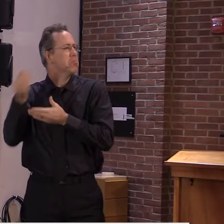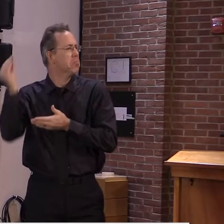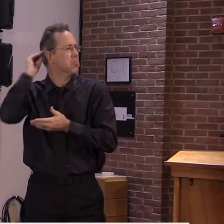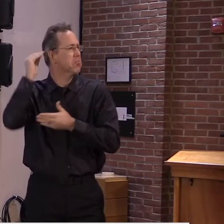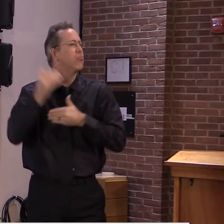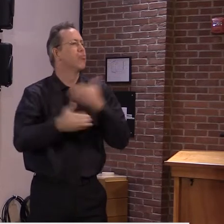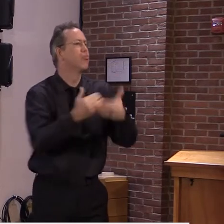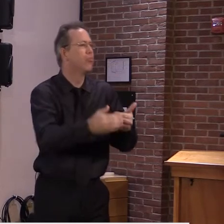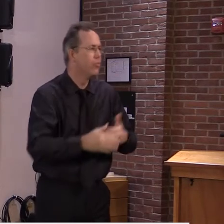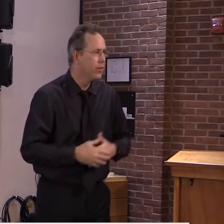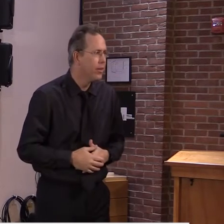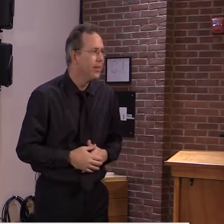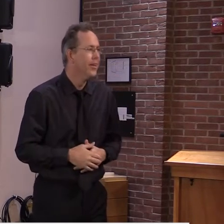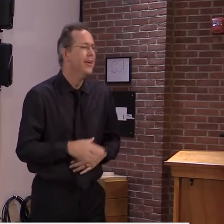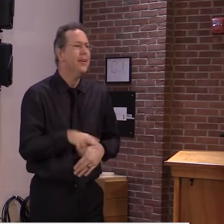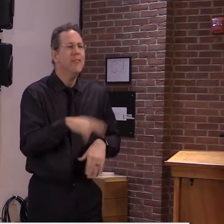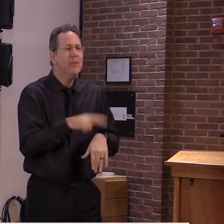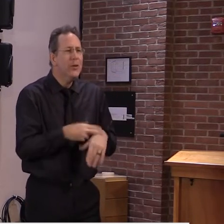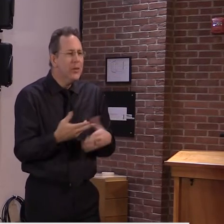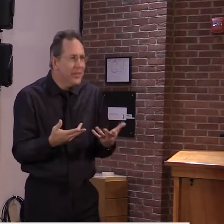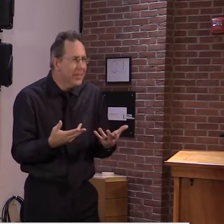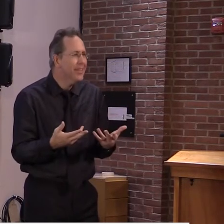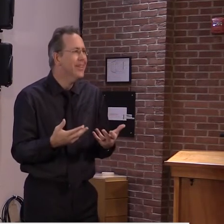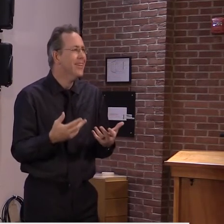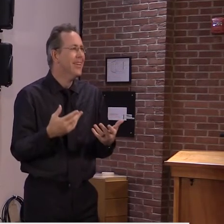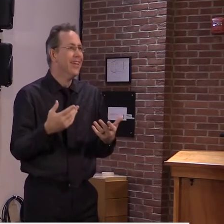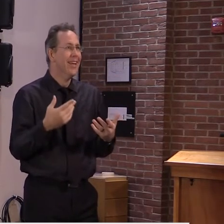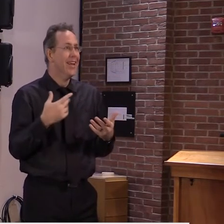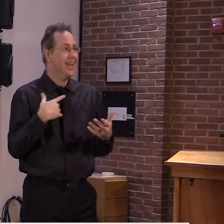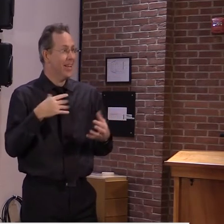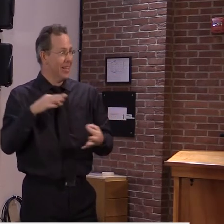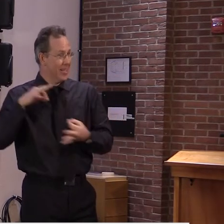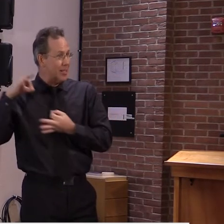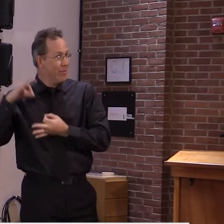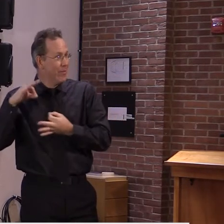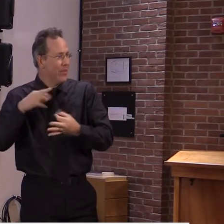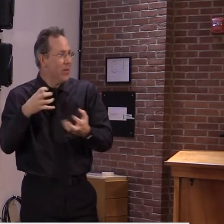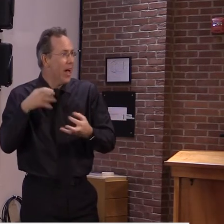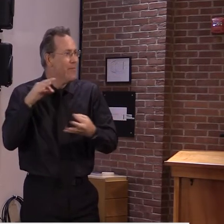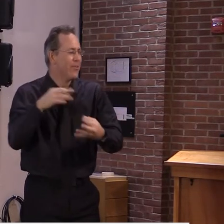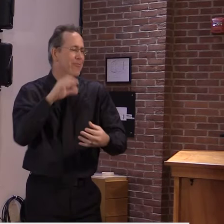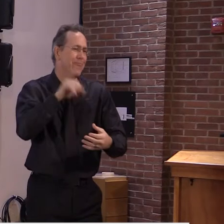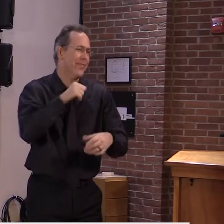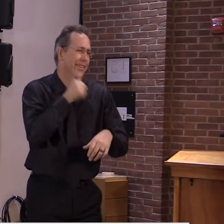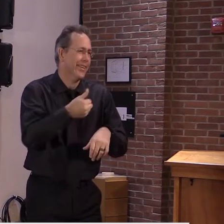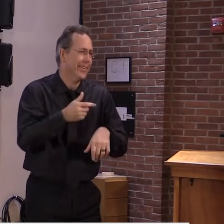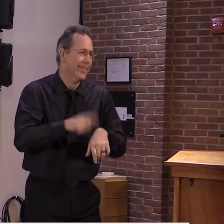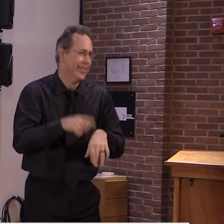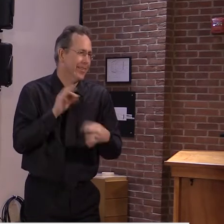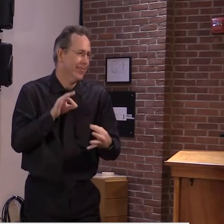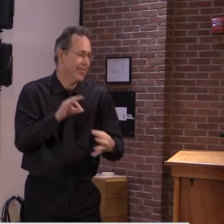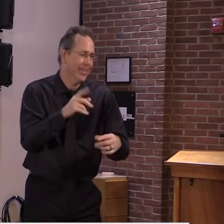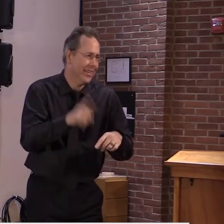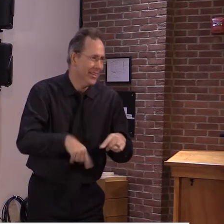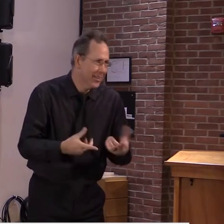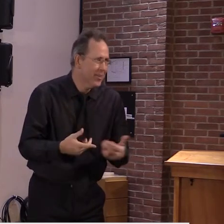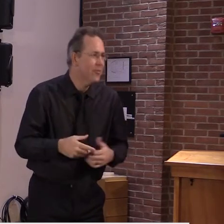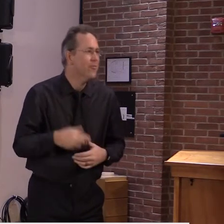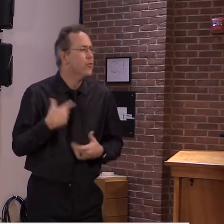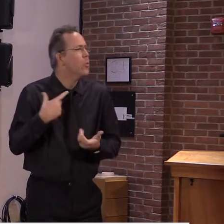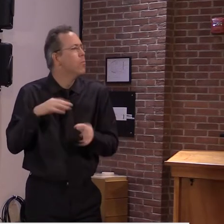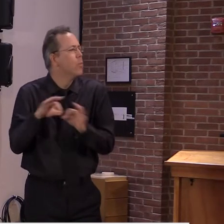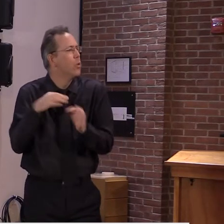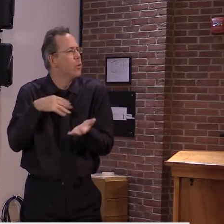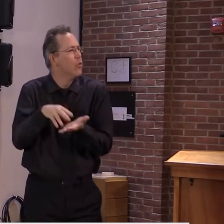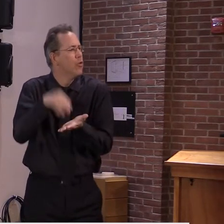we as a country are trying to do whatever we can to protect Americans. And I think we've done a pretty good job here in Vermont, but